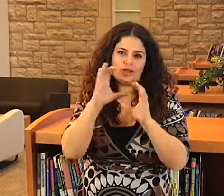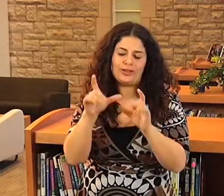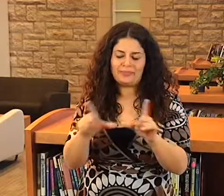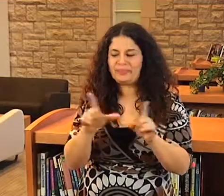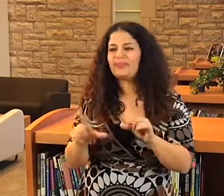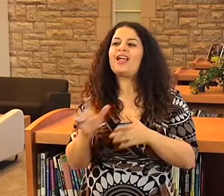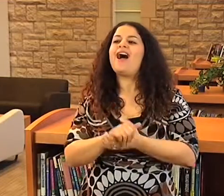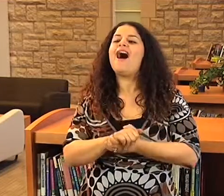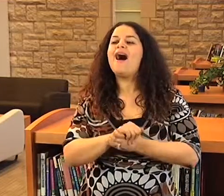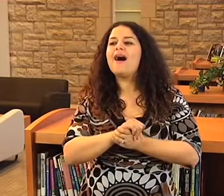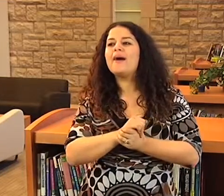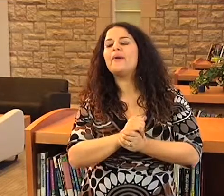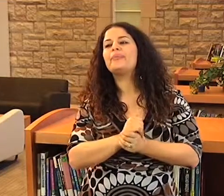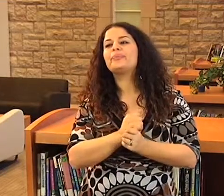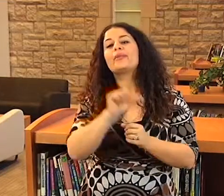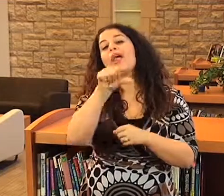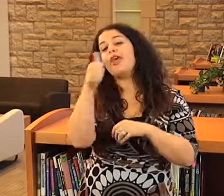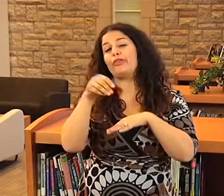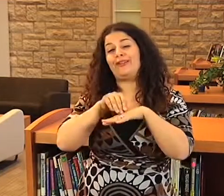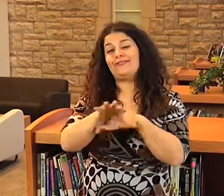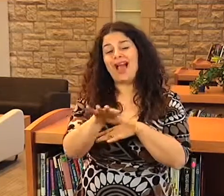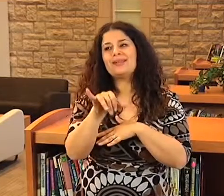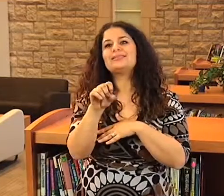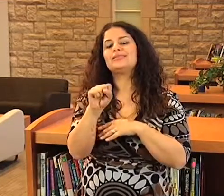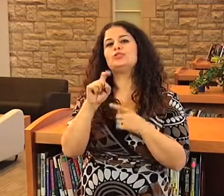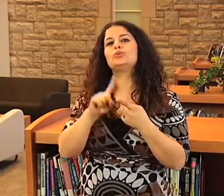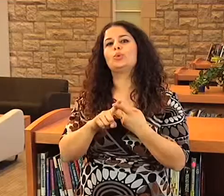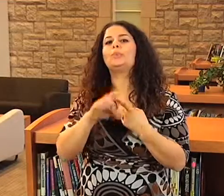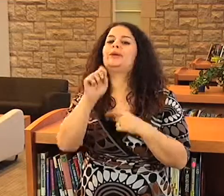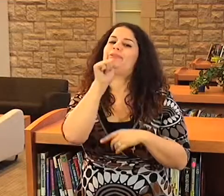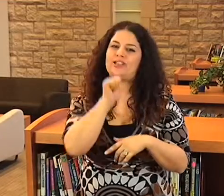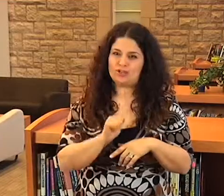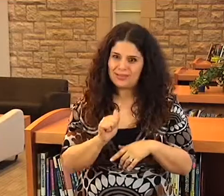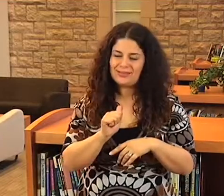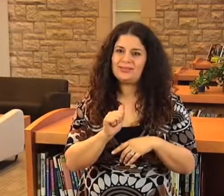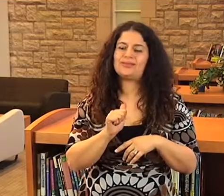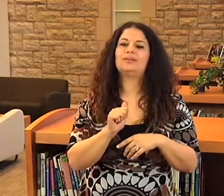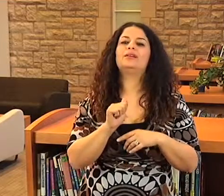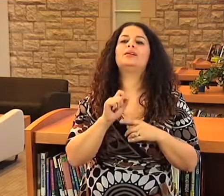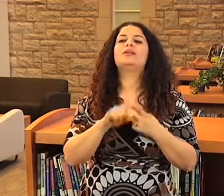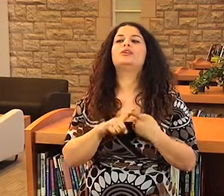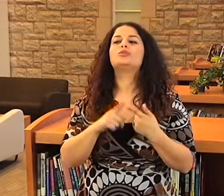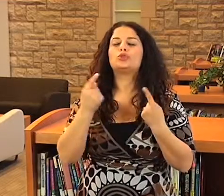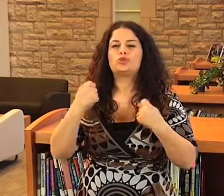approach to communication and language. Other advice I have is to have patience.